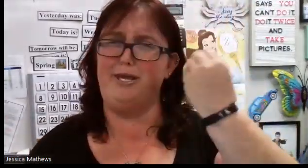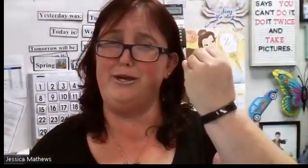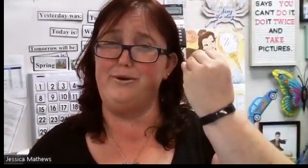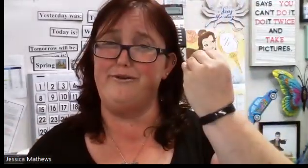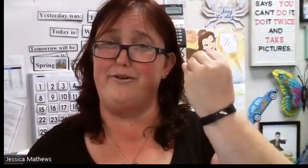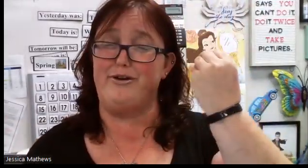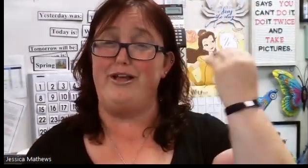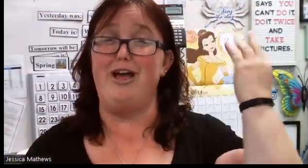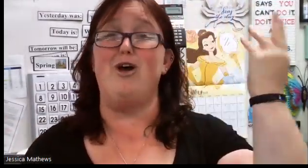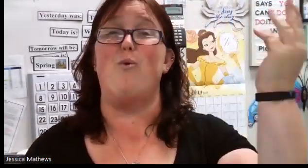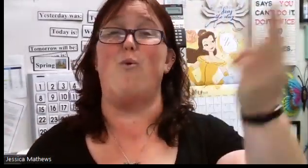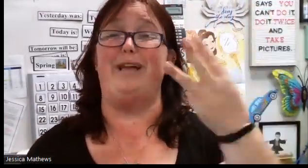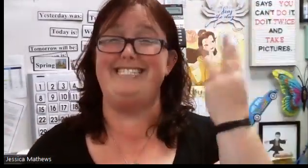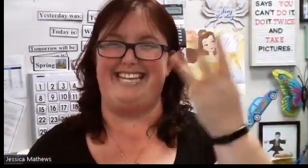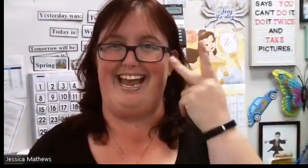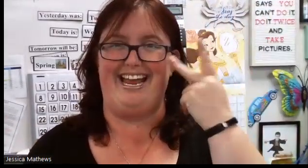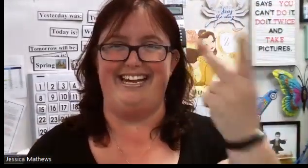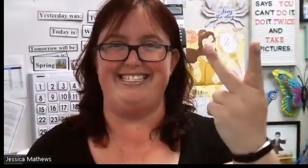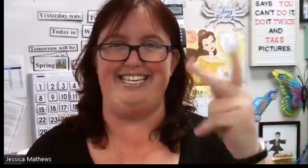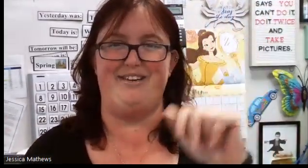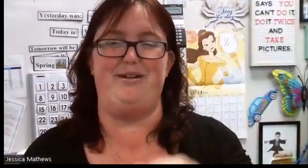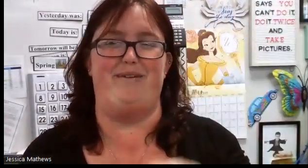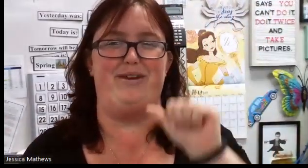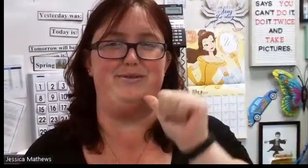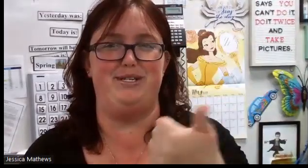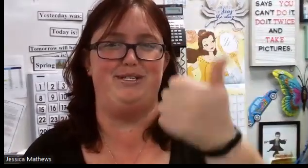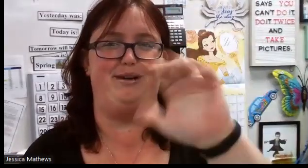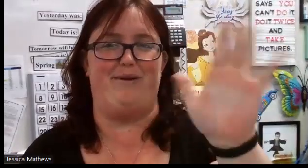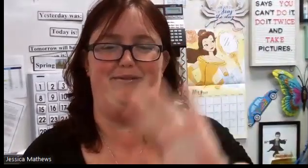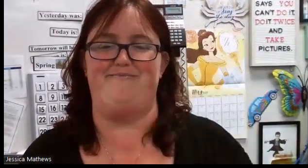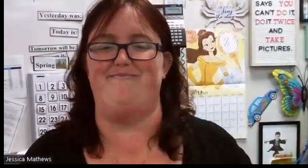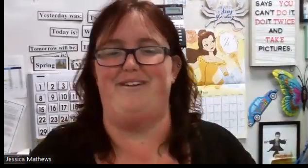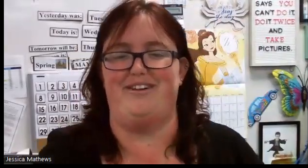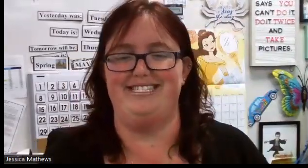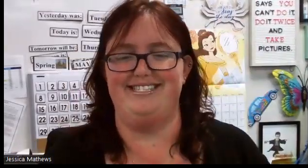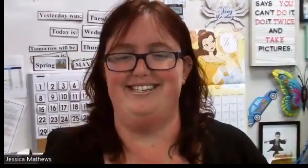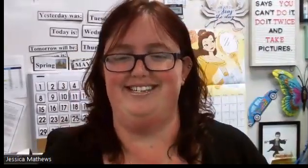A beautiful Wednesday. I'll see you in my videos tomorrow. Bye, friends. friends. Bye.